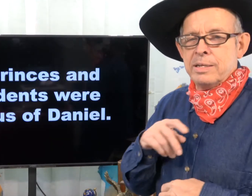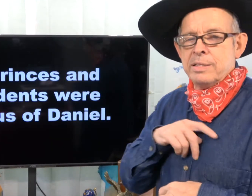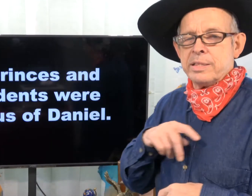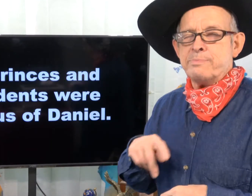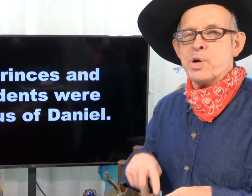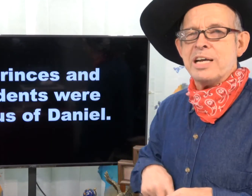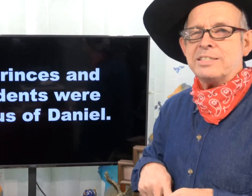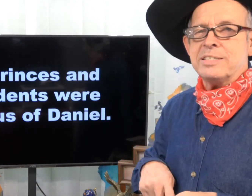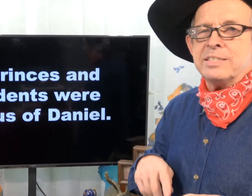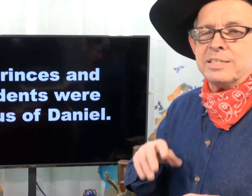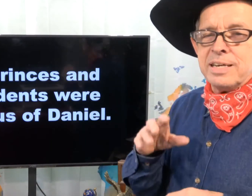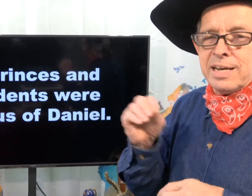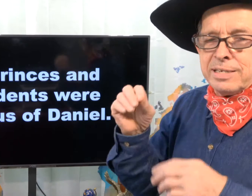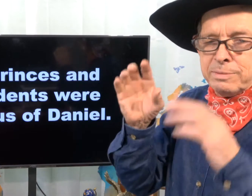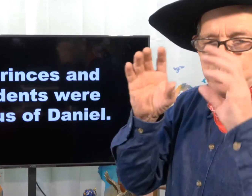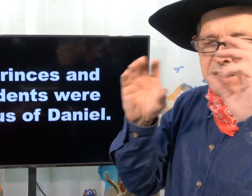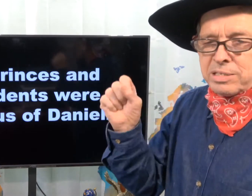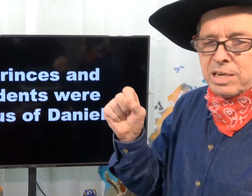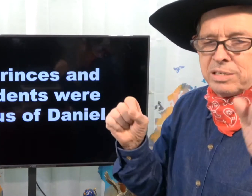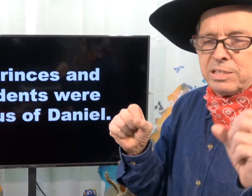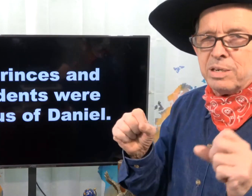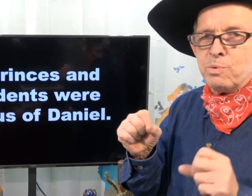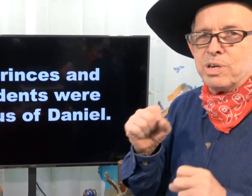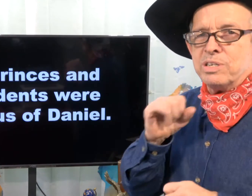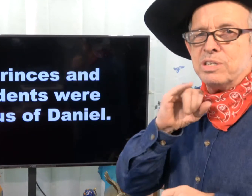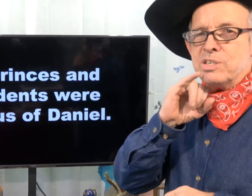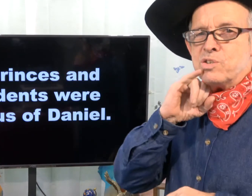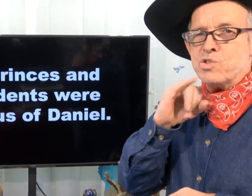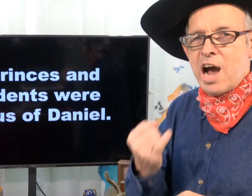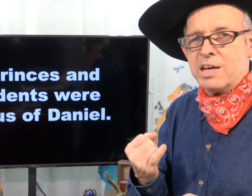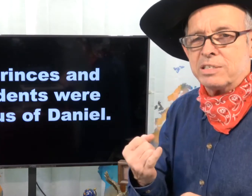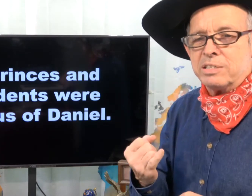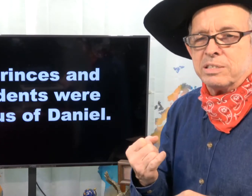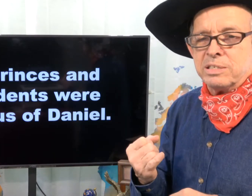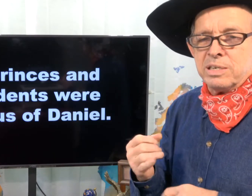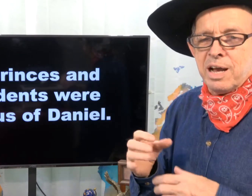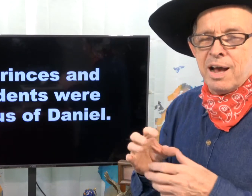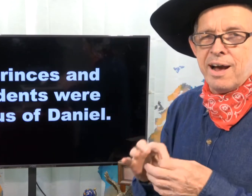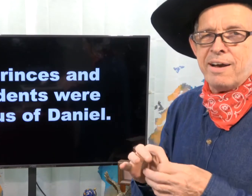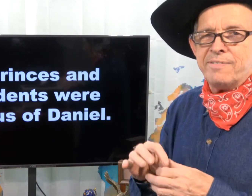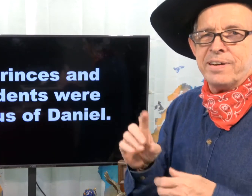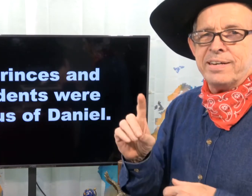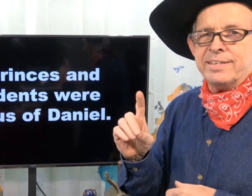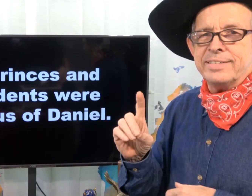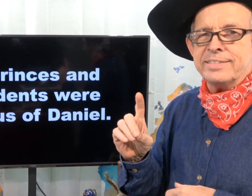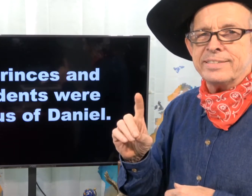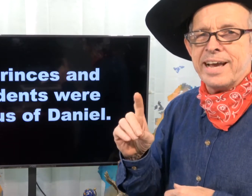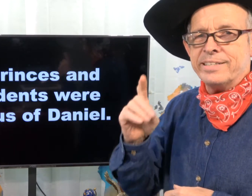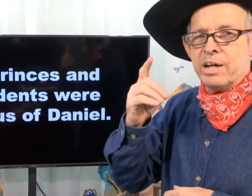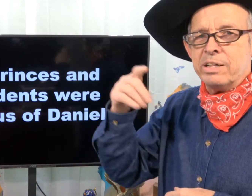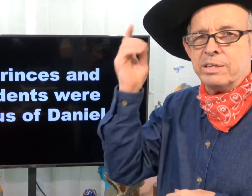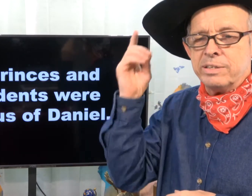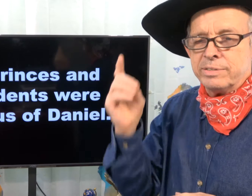the French and Wilkinson will shut us at dinner.